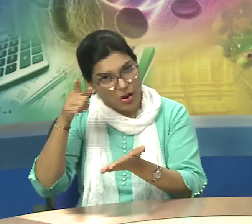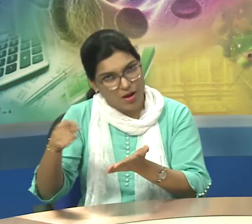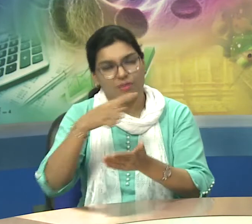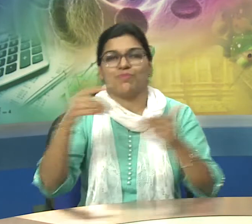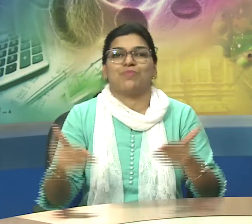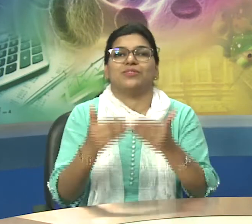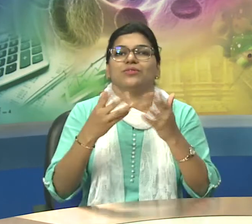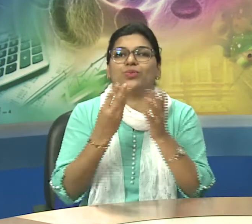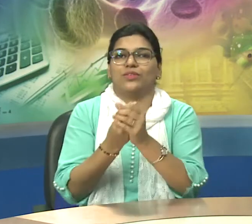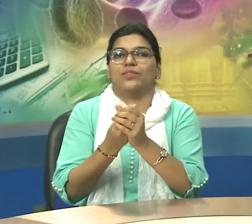temple.